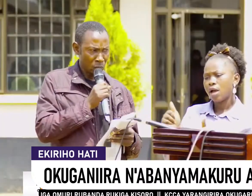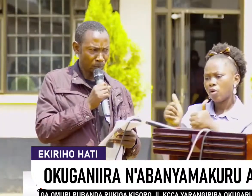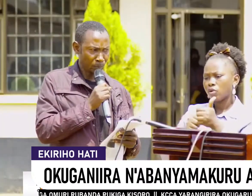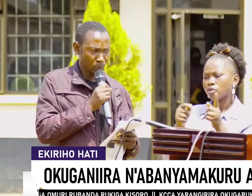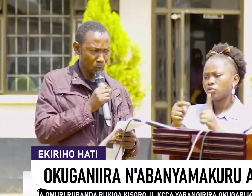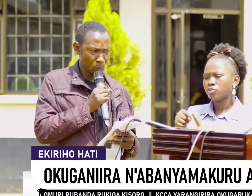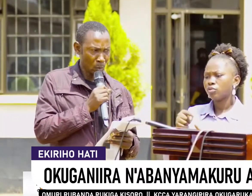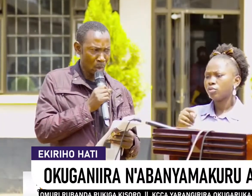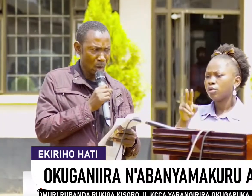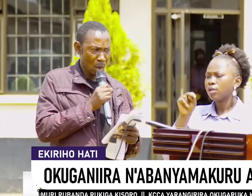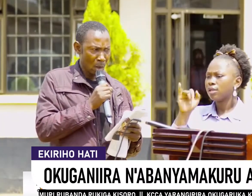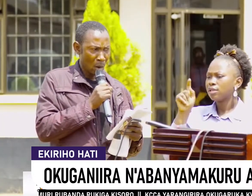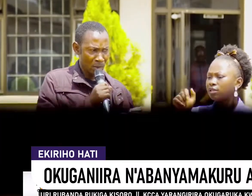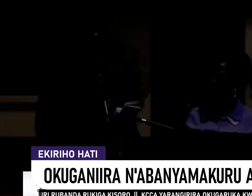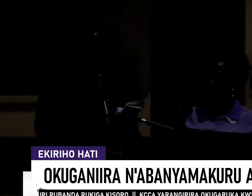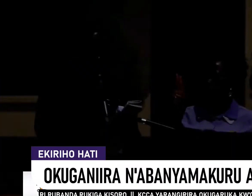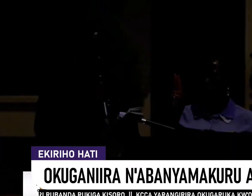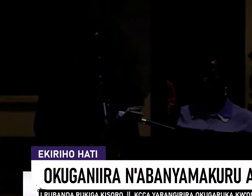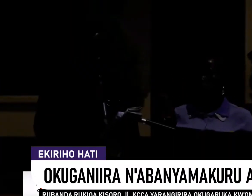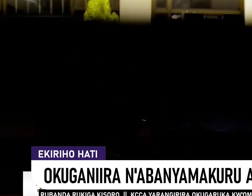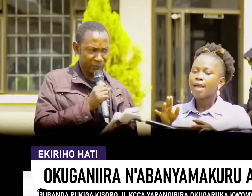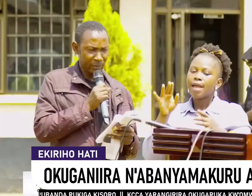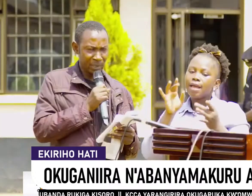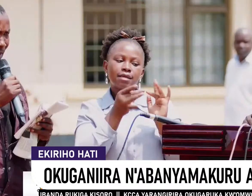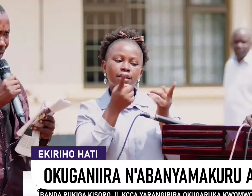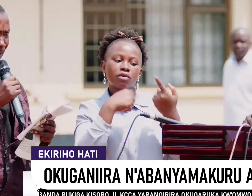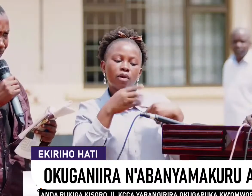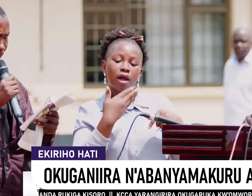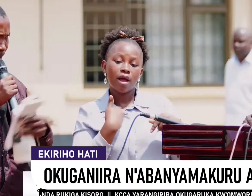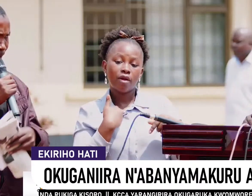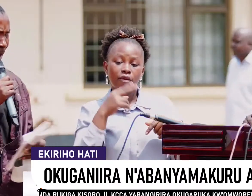NITA-U, the internet we have,